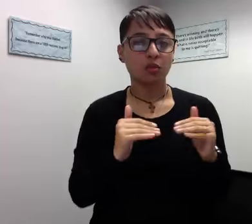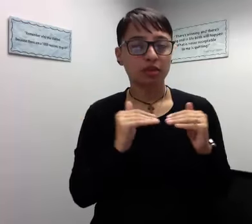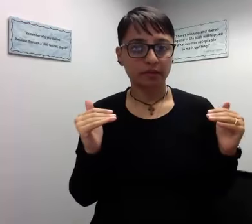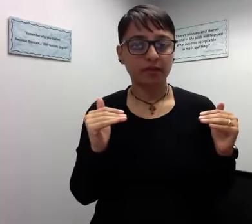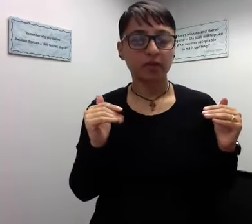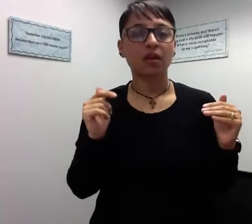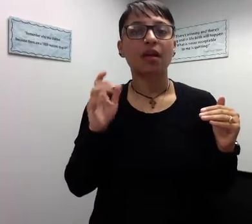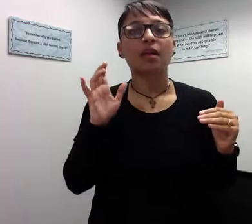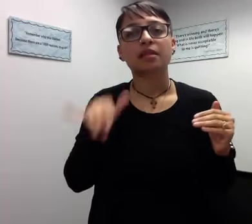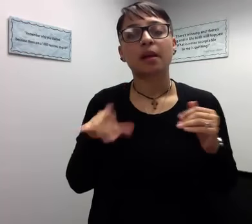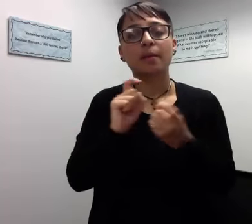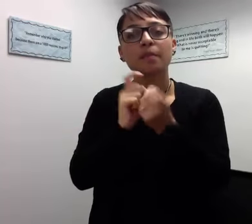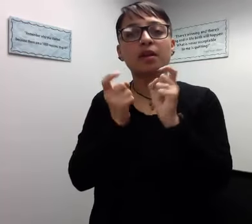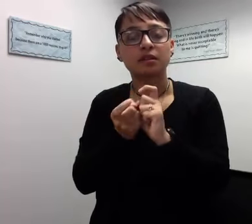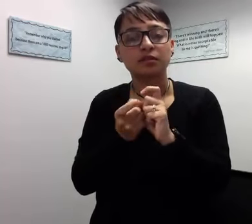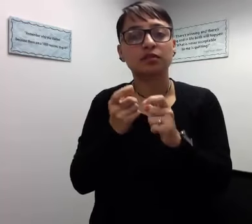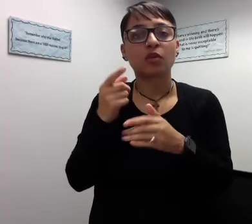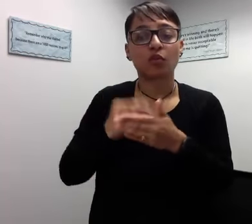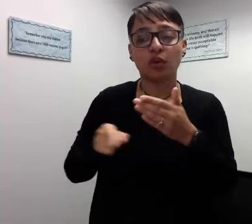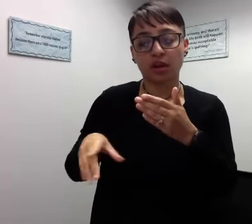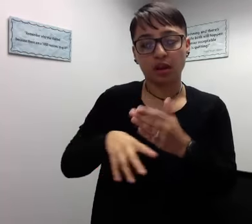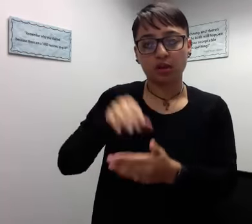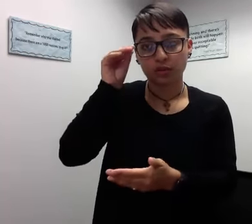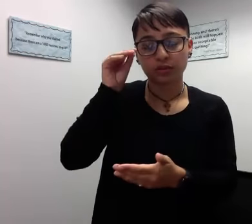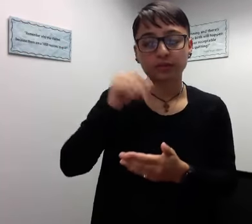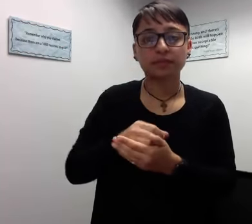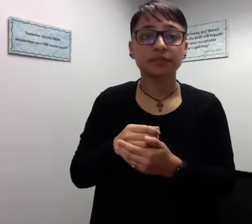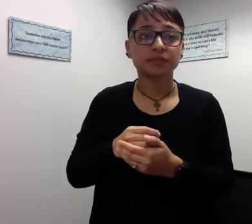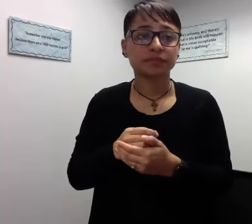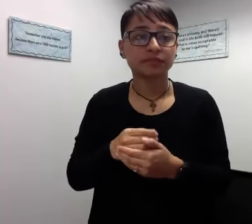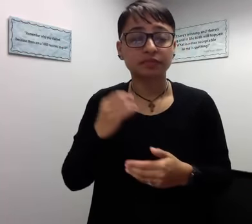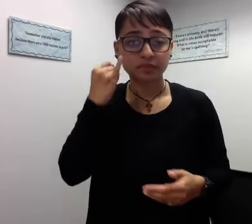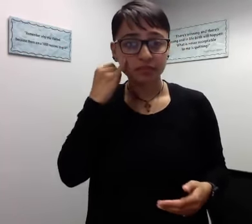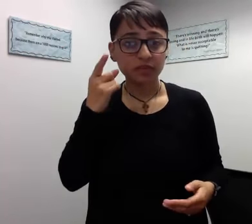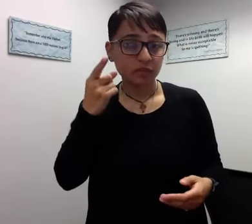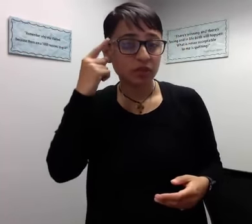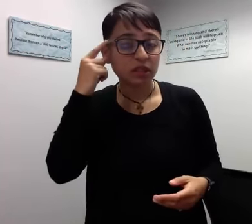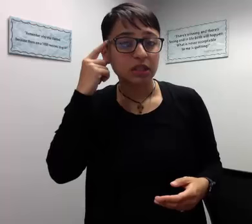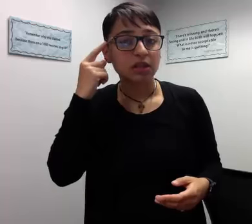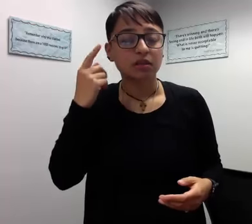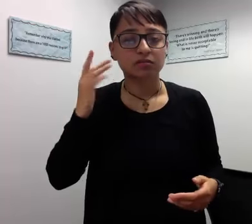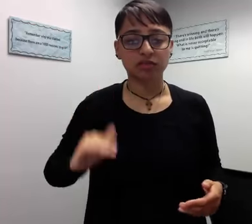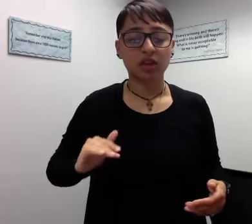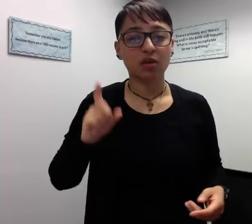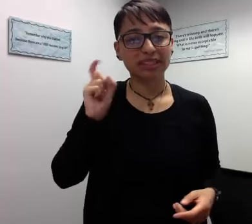you think your child needs an IEP or a 504 plan, the first thing you want to do is you want